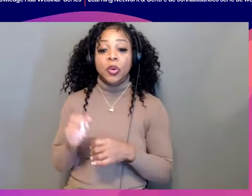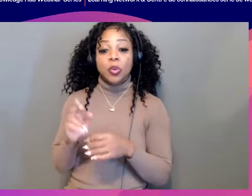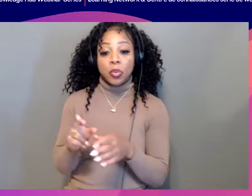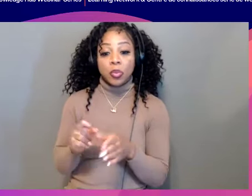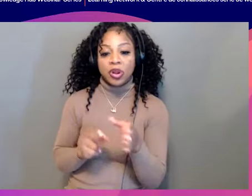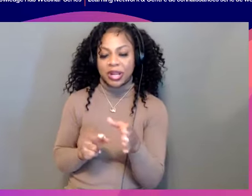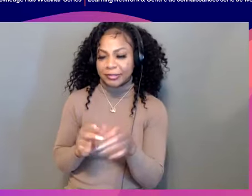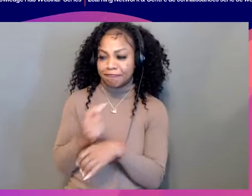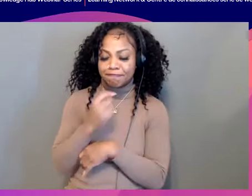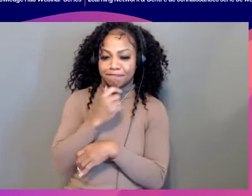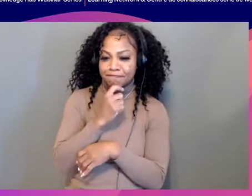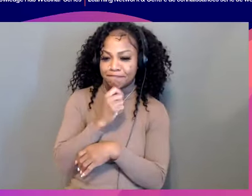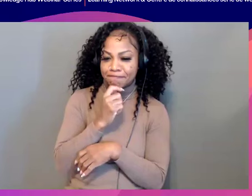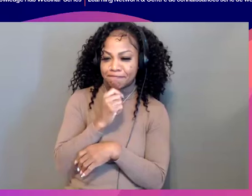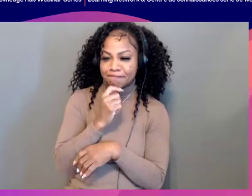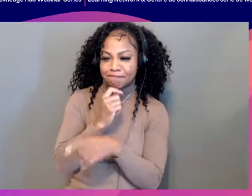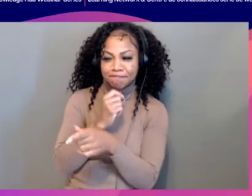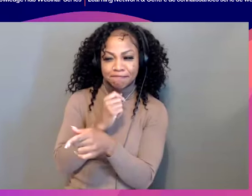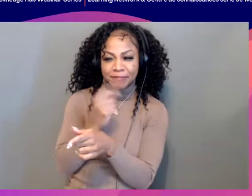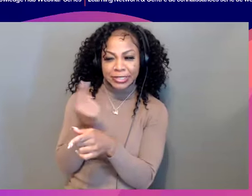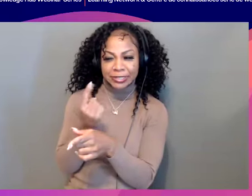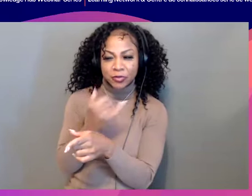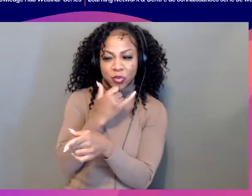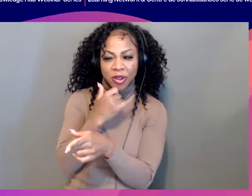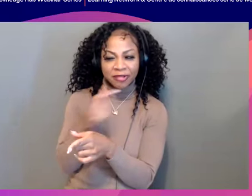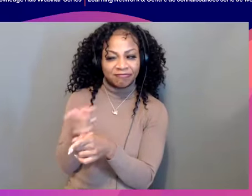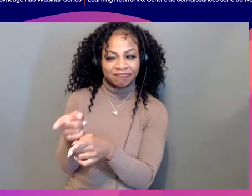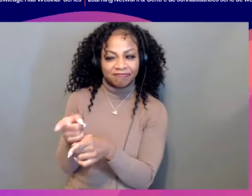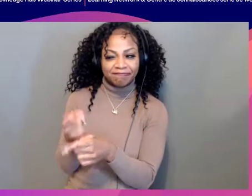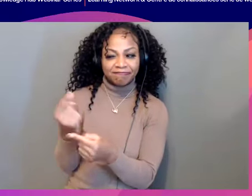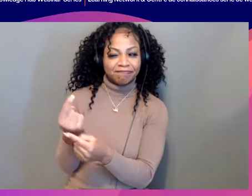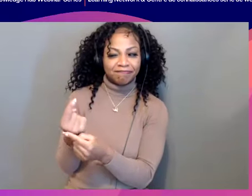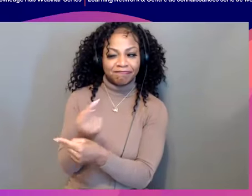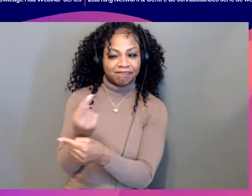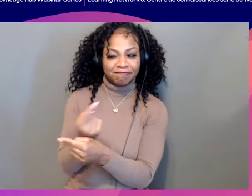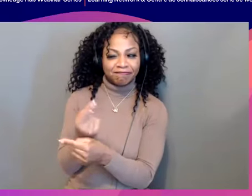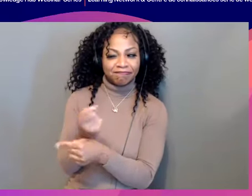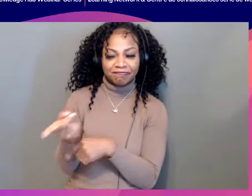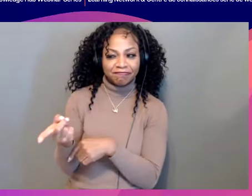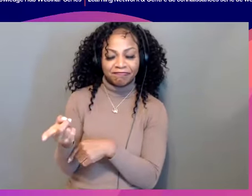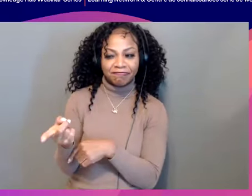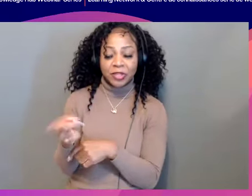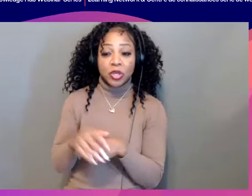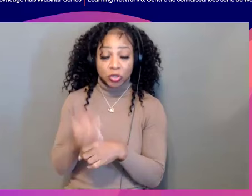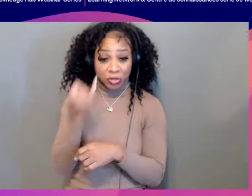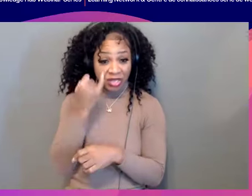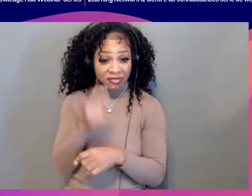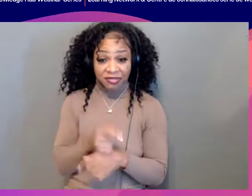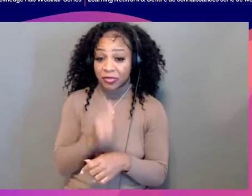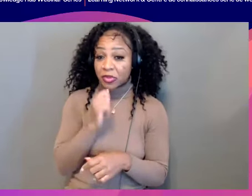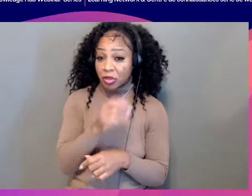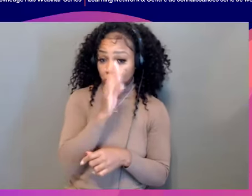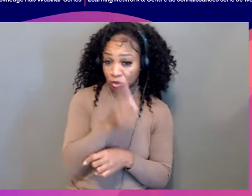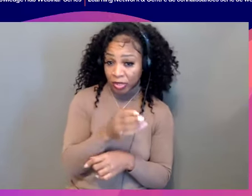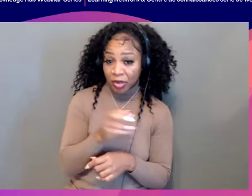or gender pathology or abnormality. So the idea that people are not who are not heterosexual or do